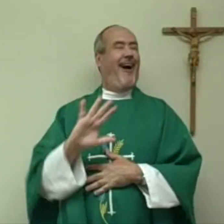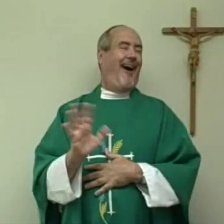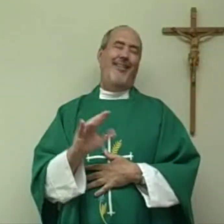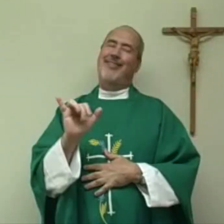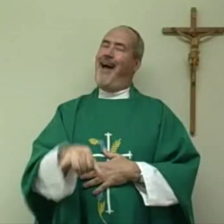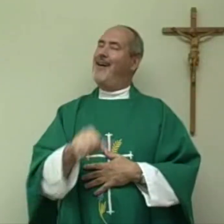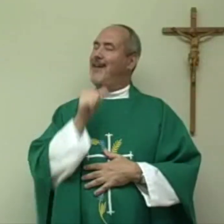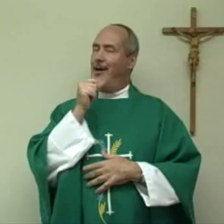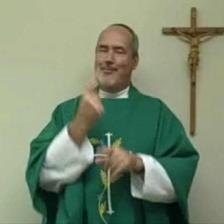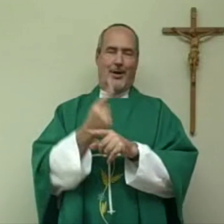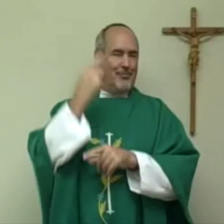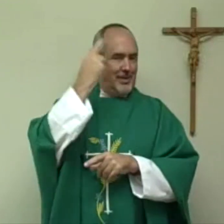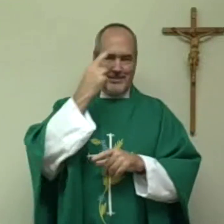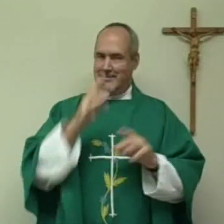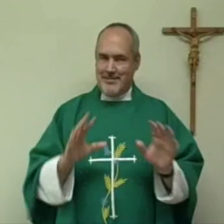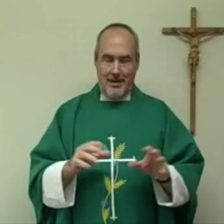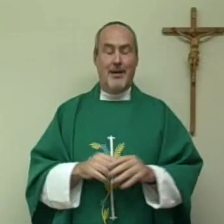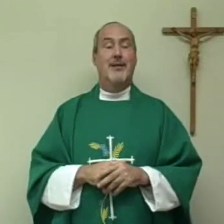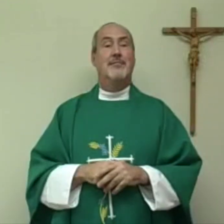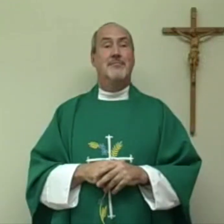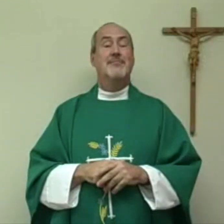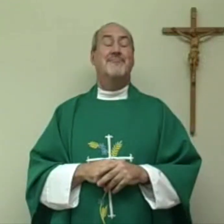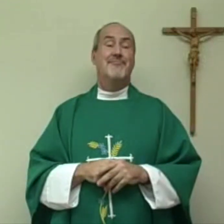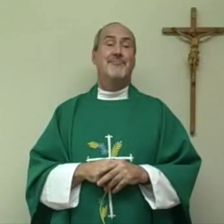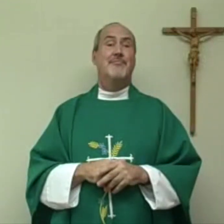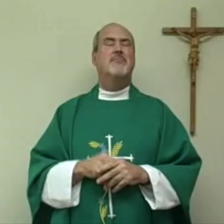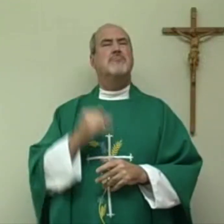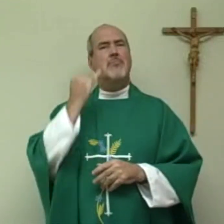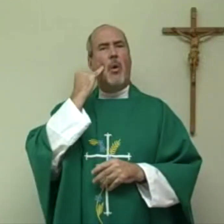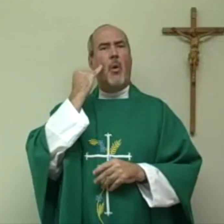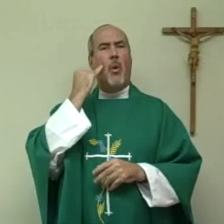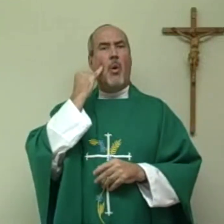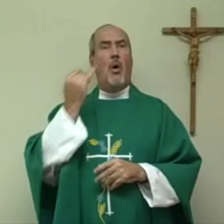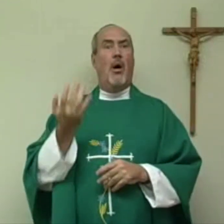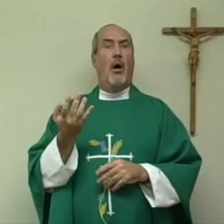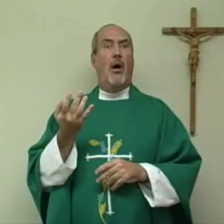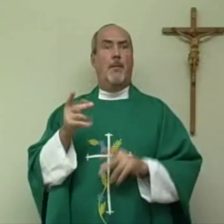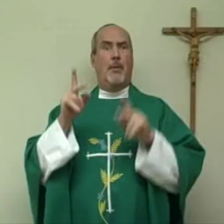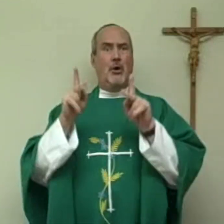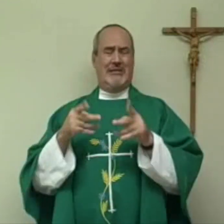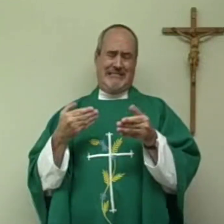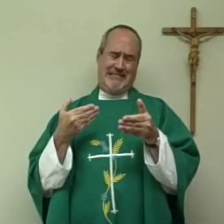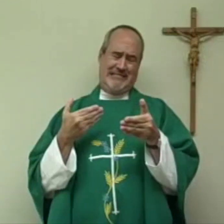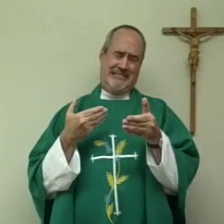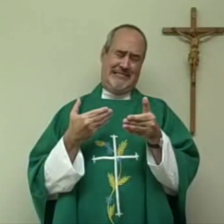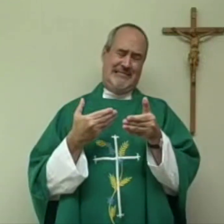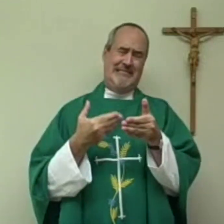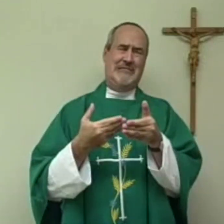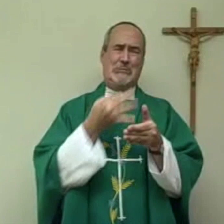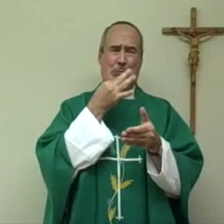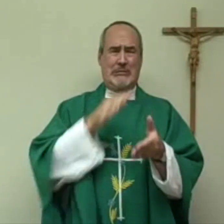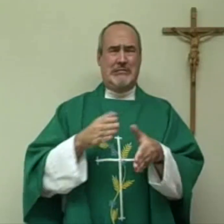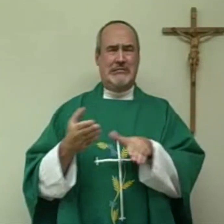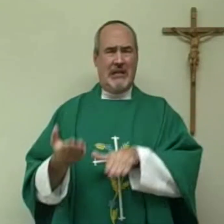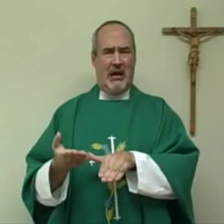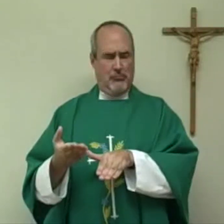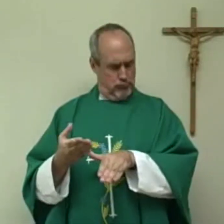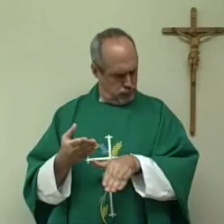If also there are people who say, well, I want to be anointed so I don't get sick. Well, it doesn't work that way either. But if